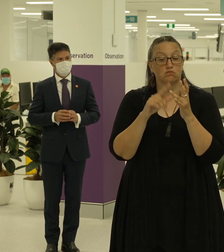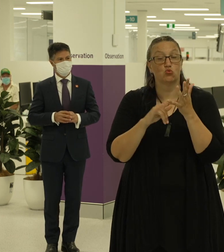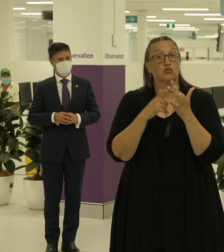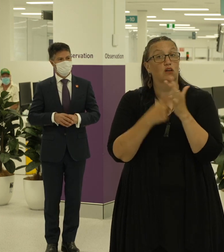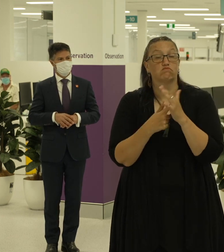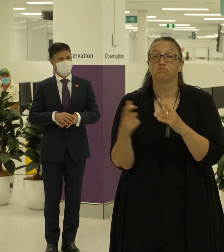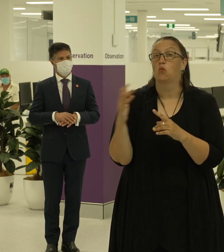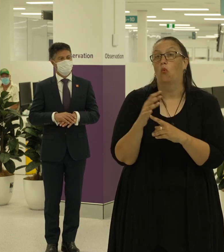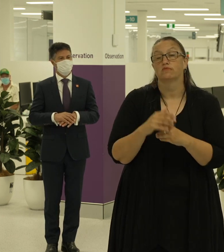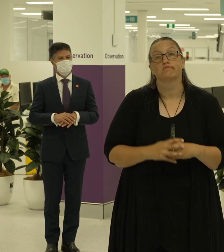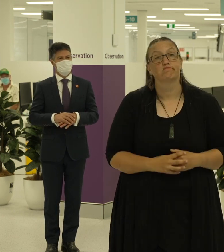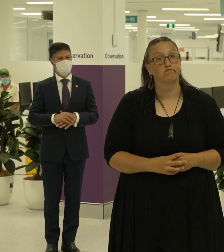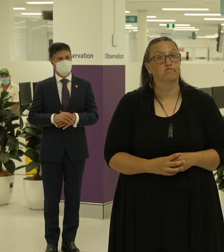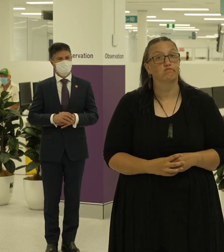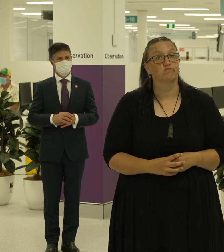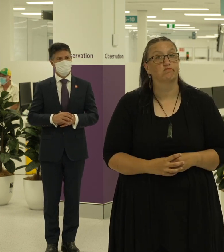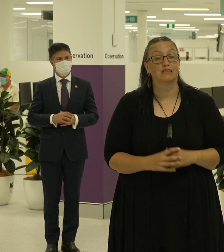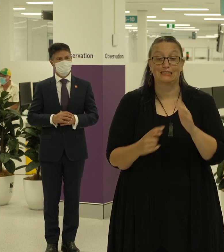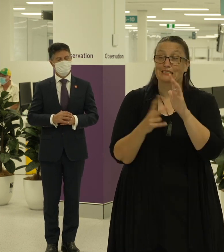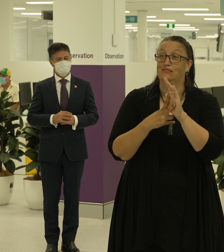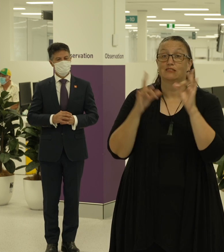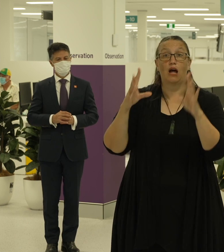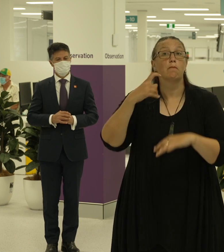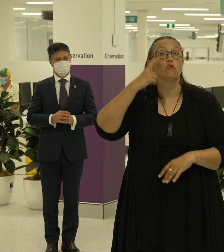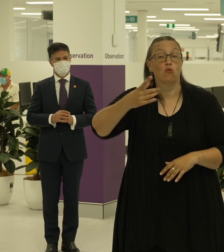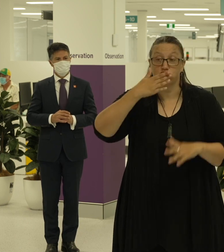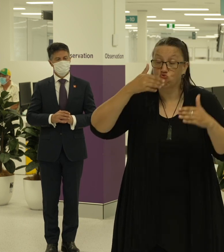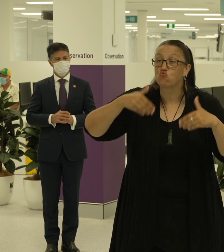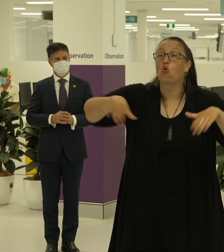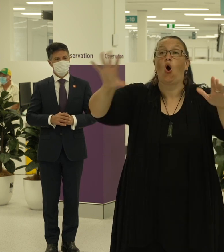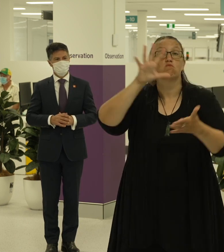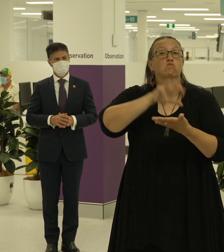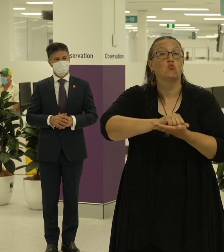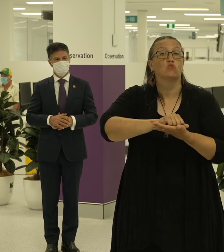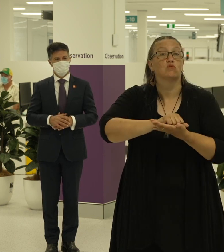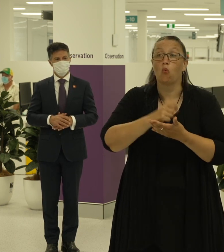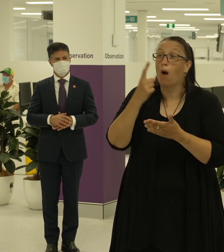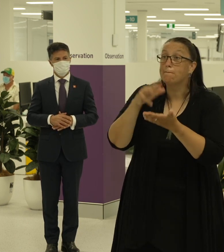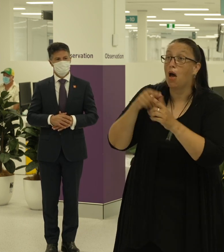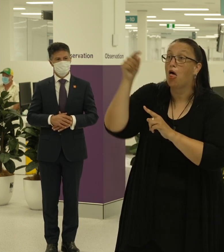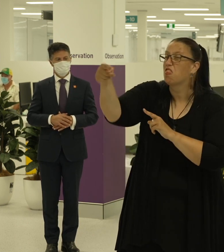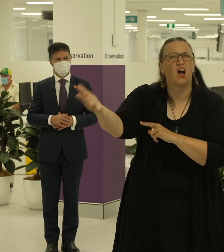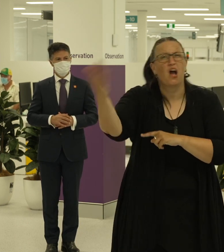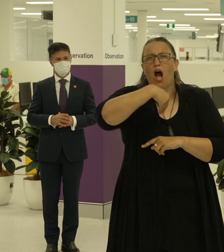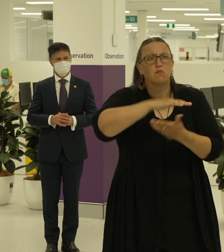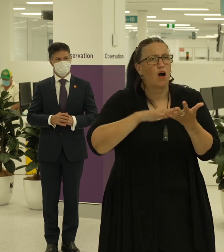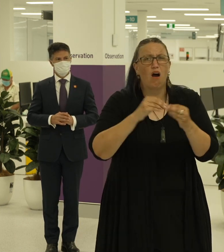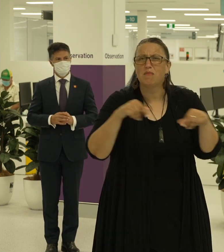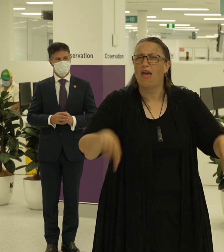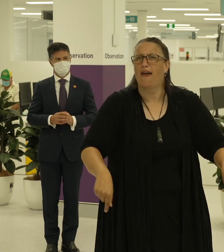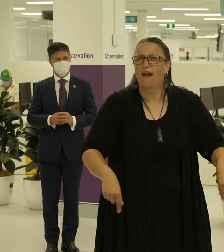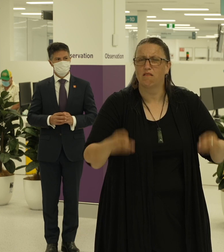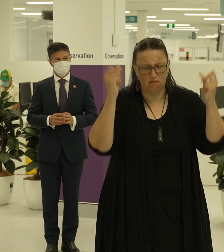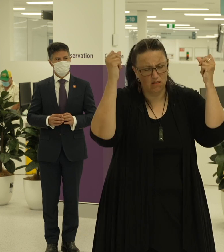know. We're launching this campaign. Please go and make that appointment. If you've got an appointment in a month or so, just come to one of our centres.